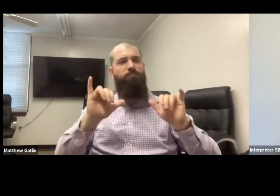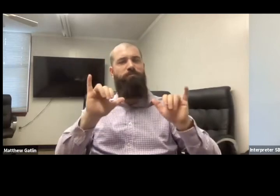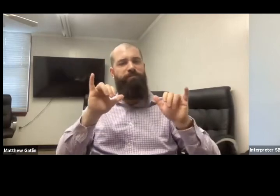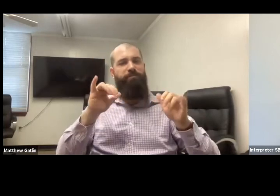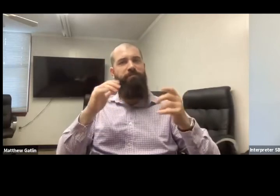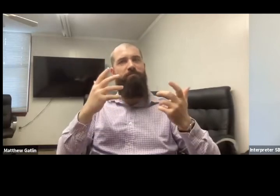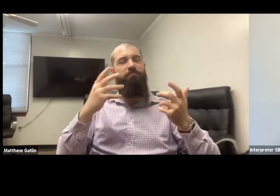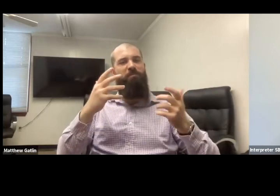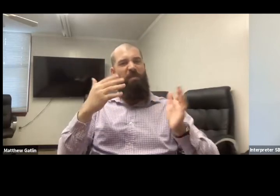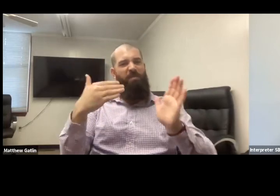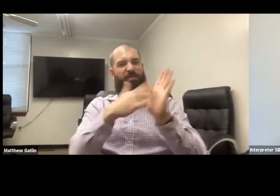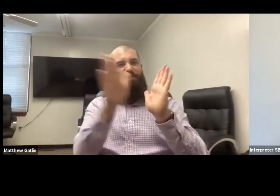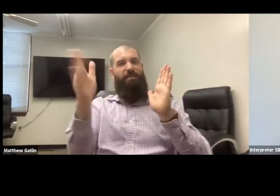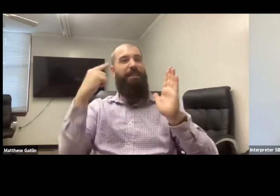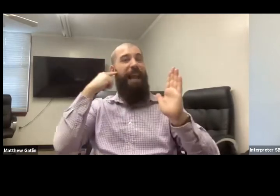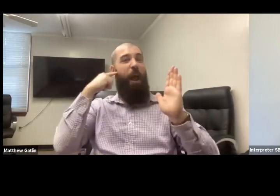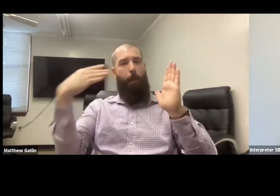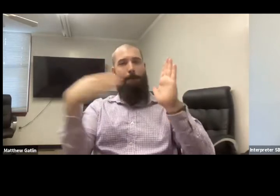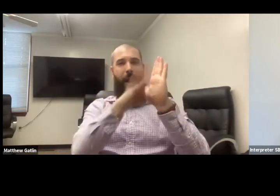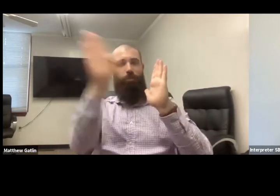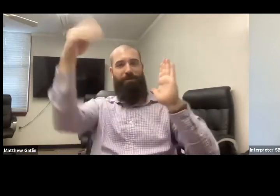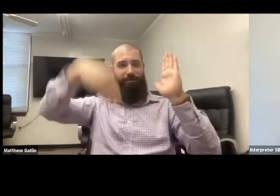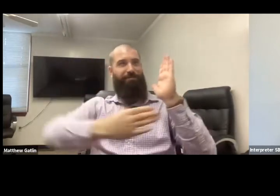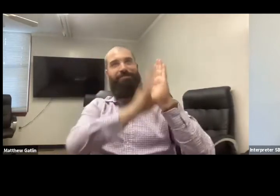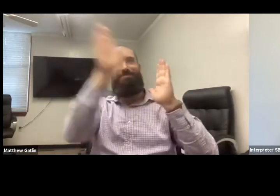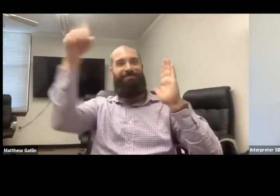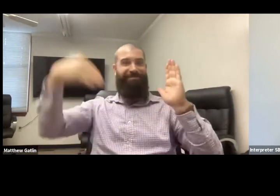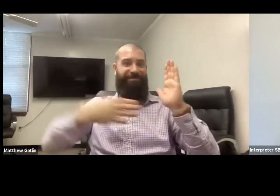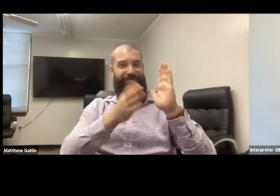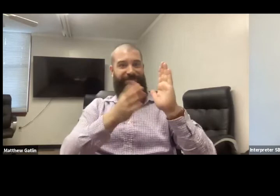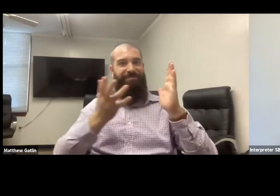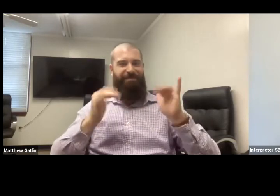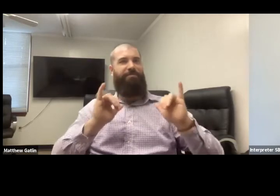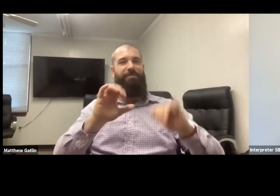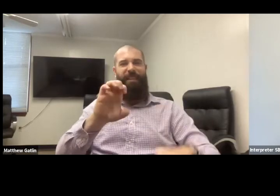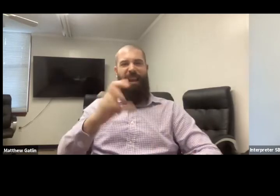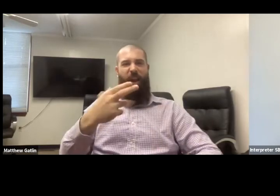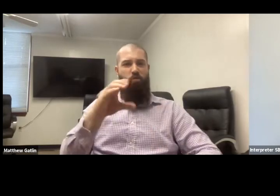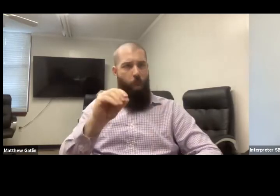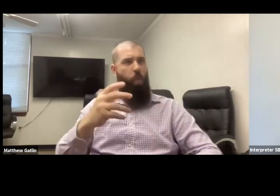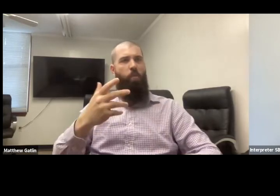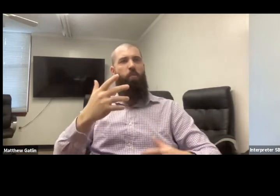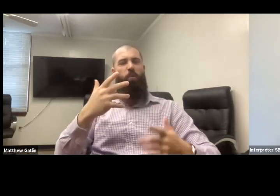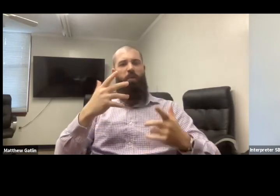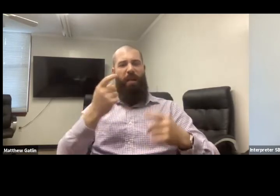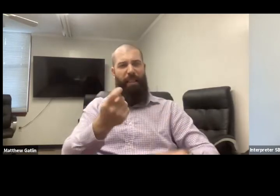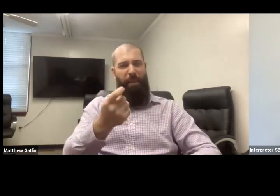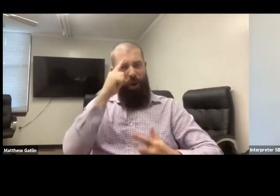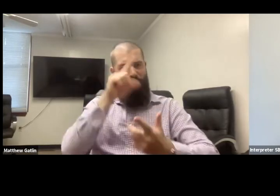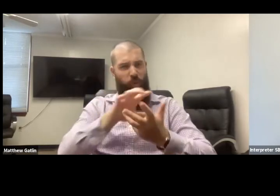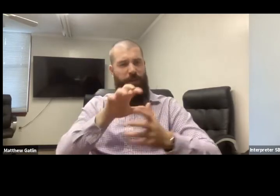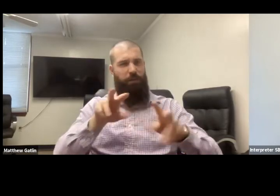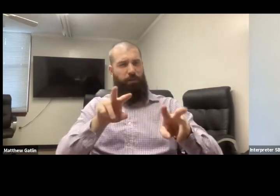you know, they go in and, you know, they can hear things, they listen to things, the sound, but, you know, the sound, how the sound travels and bounces off of things, you know,